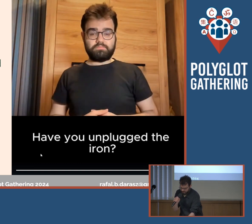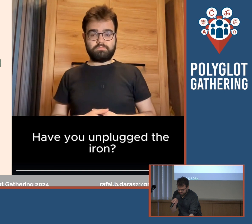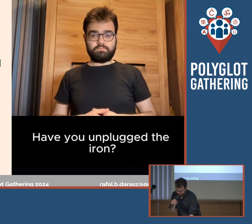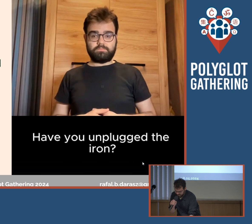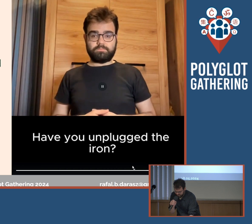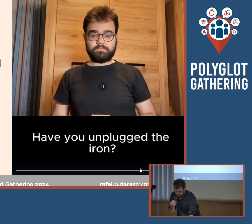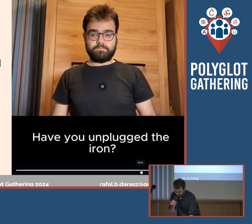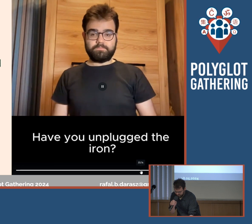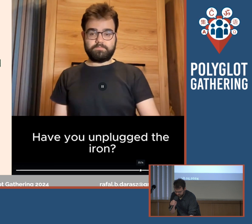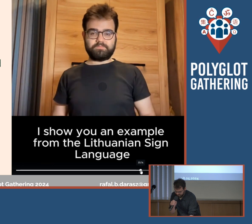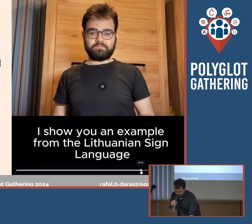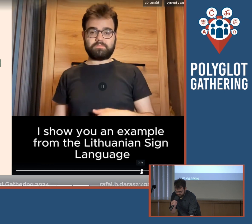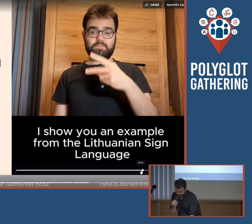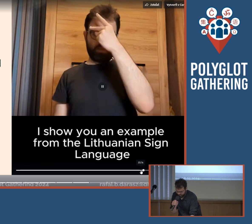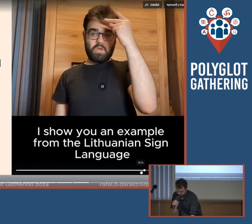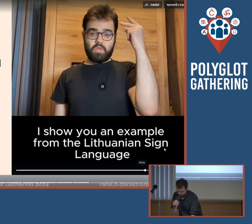Sorry, I missed that.